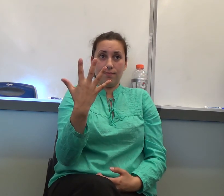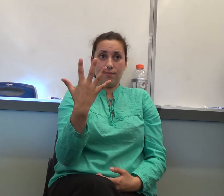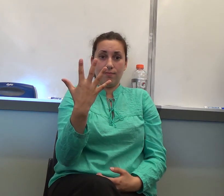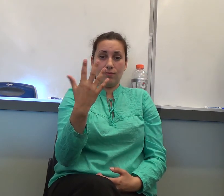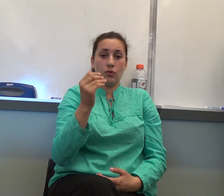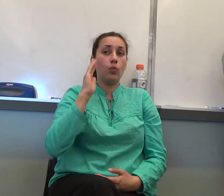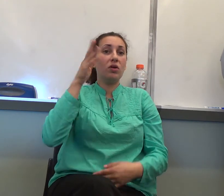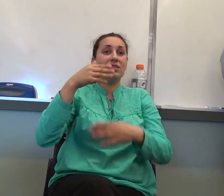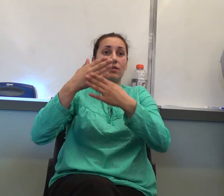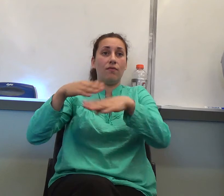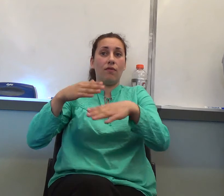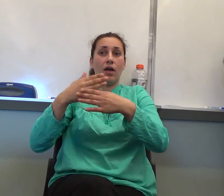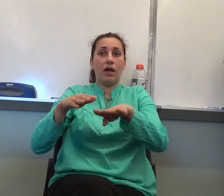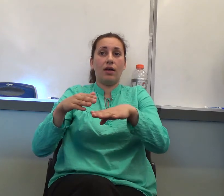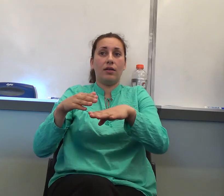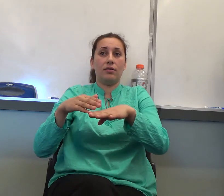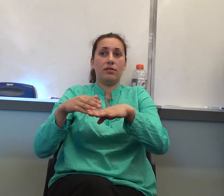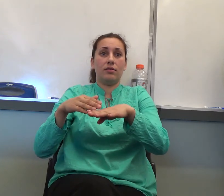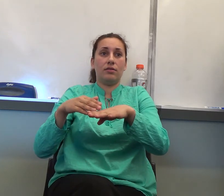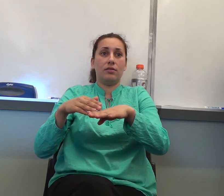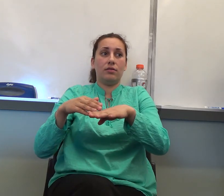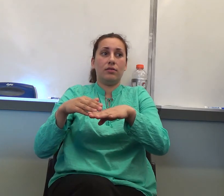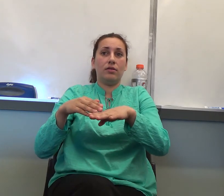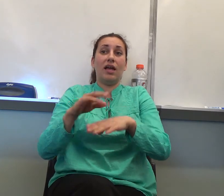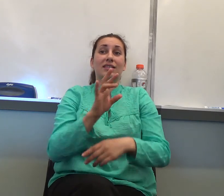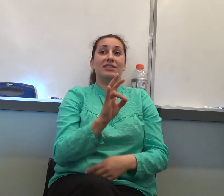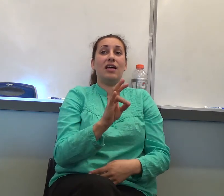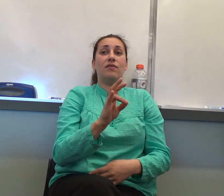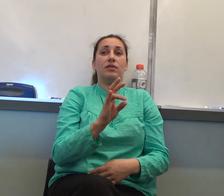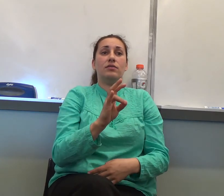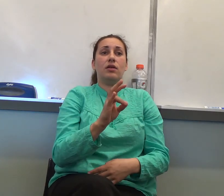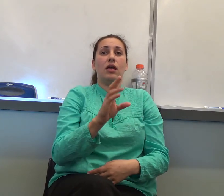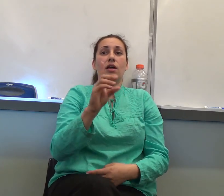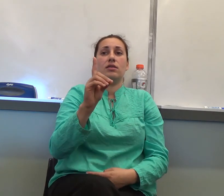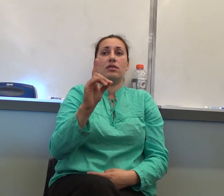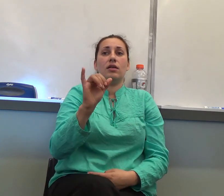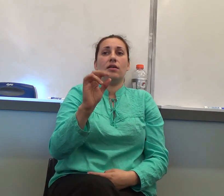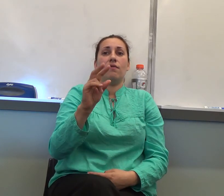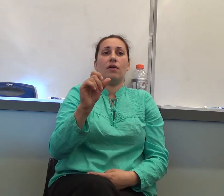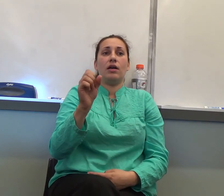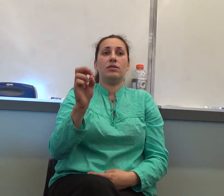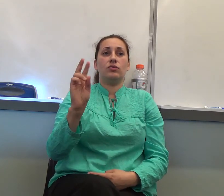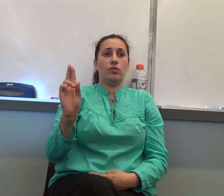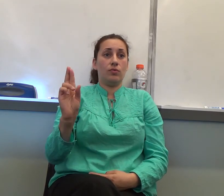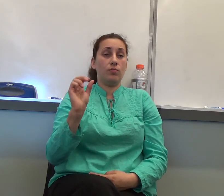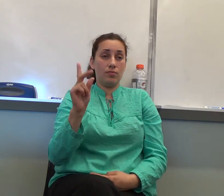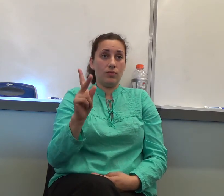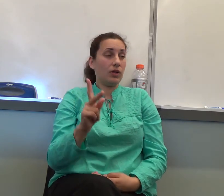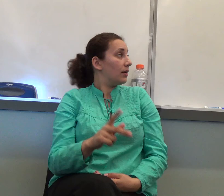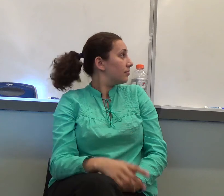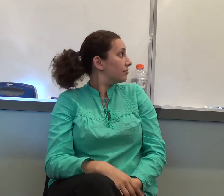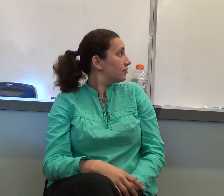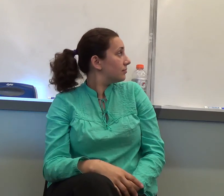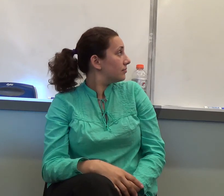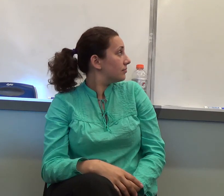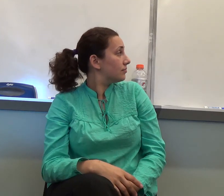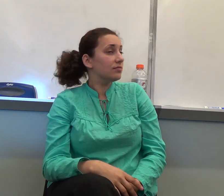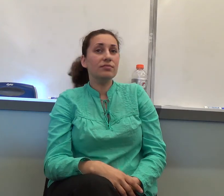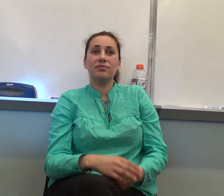and the 7 will be the divisor. We're using the same words, the same sign, the same process